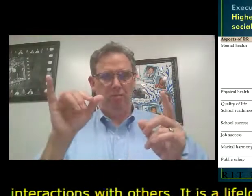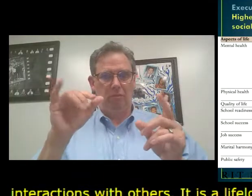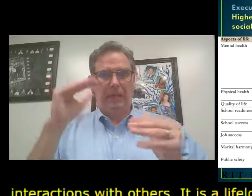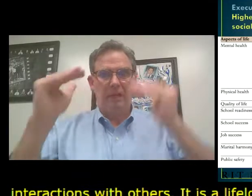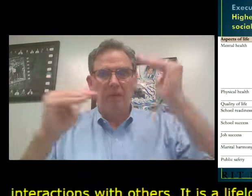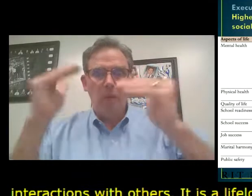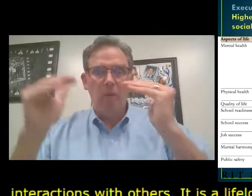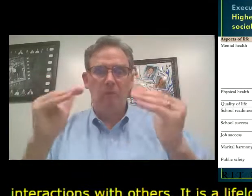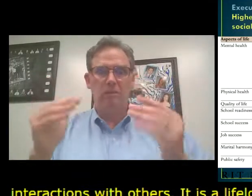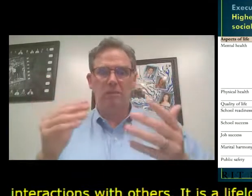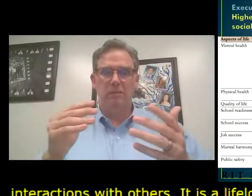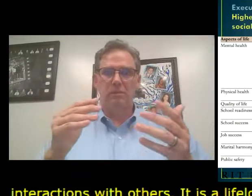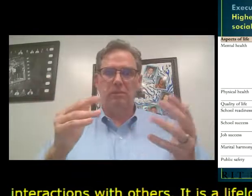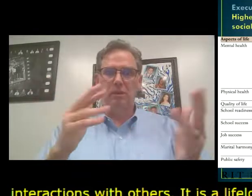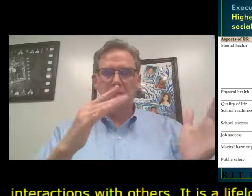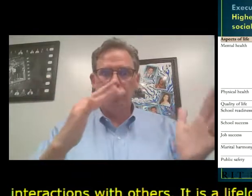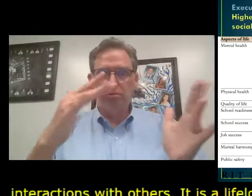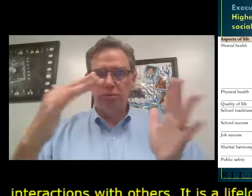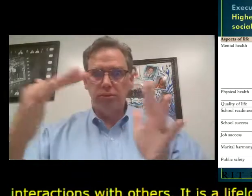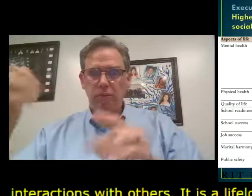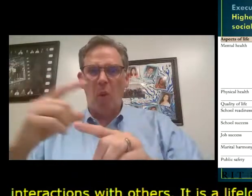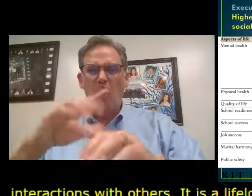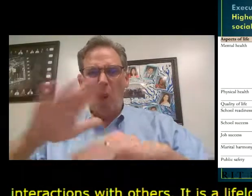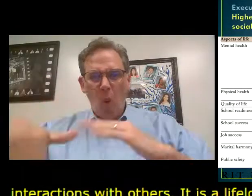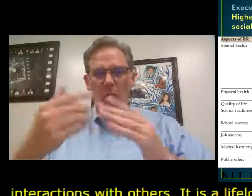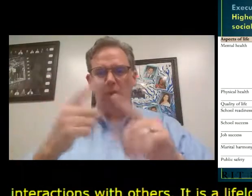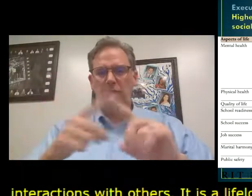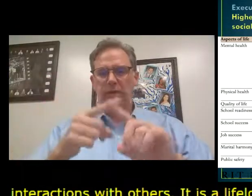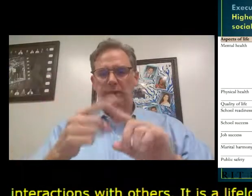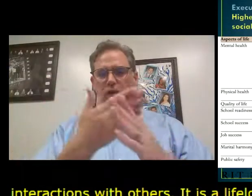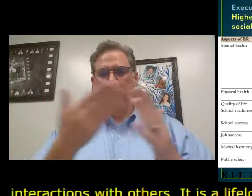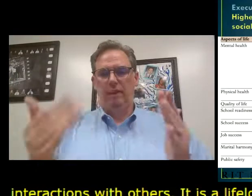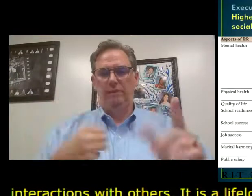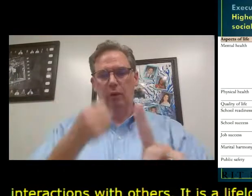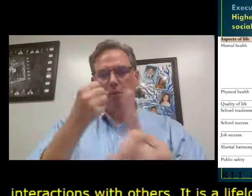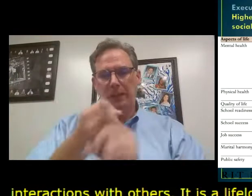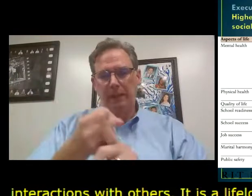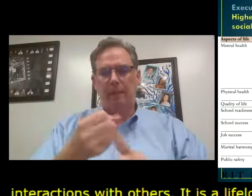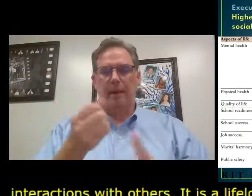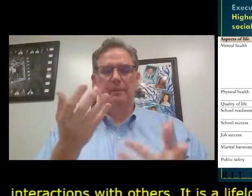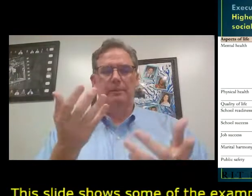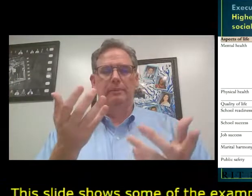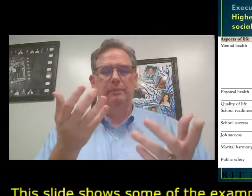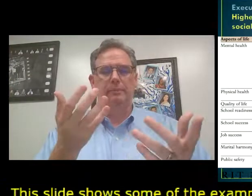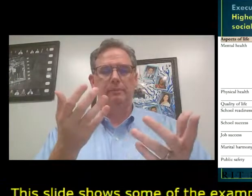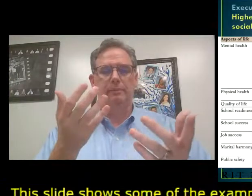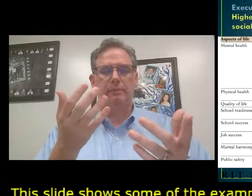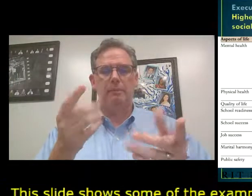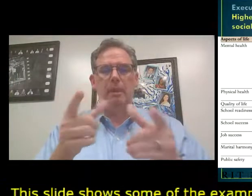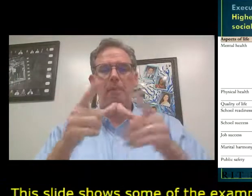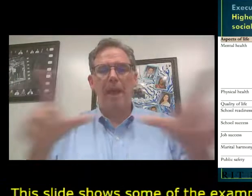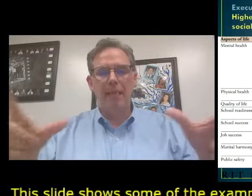among school-aged children, but adults.